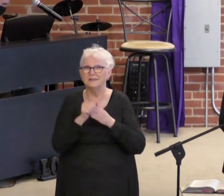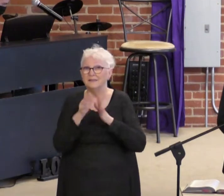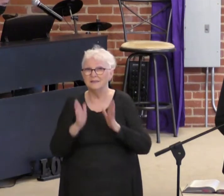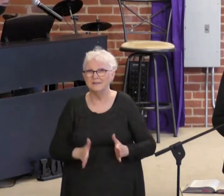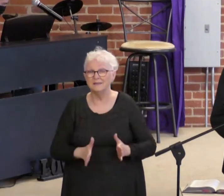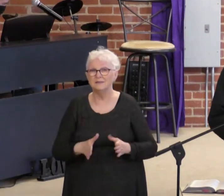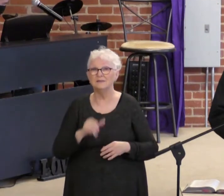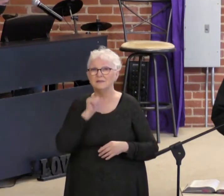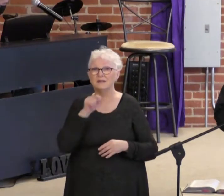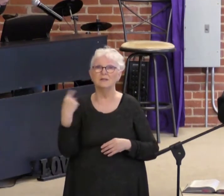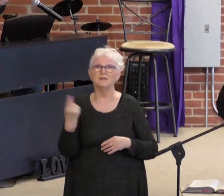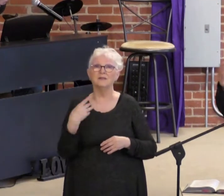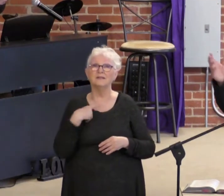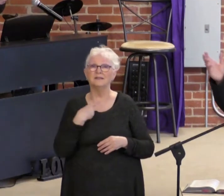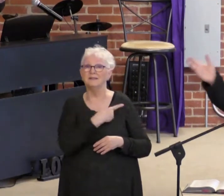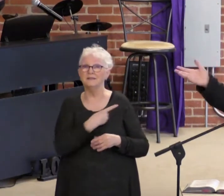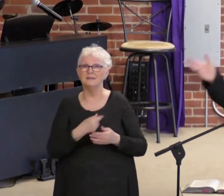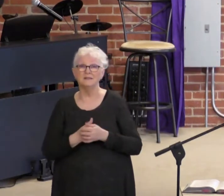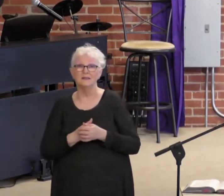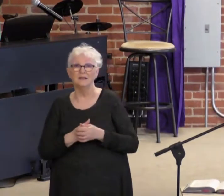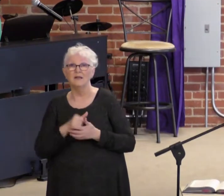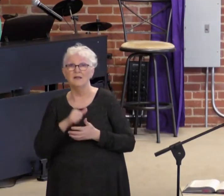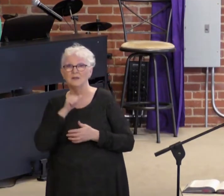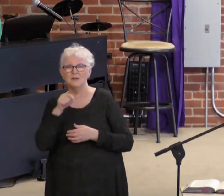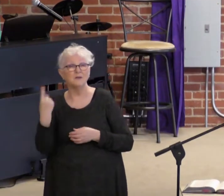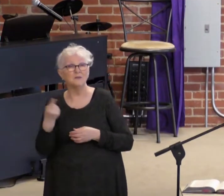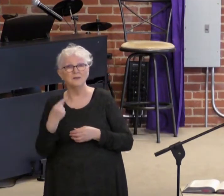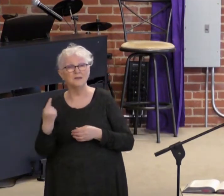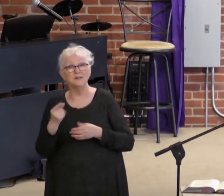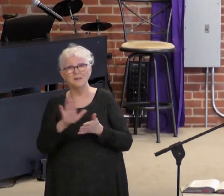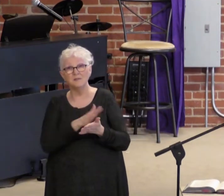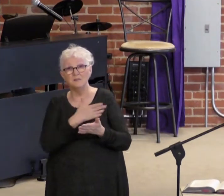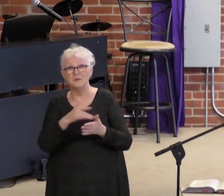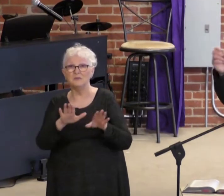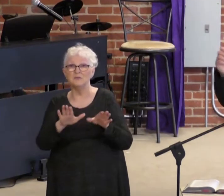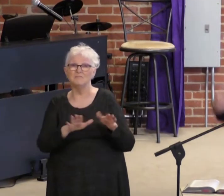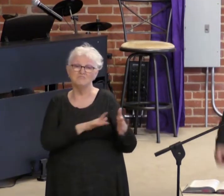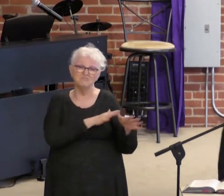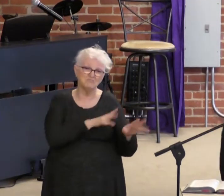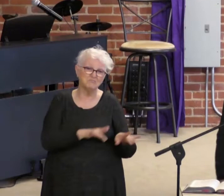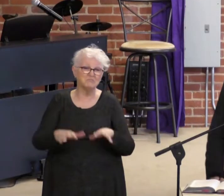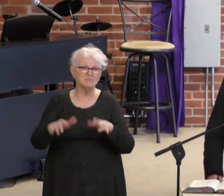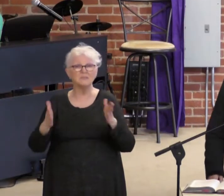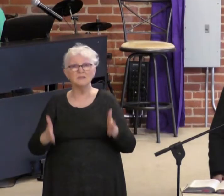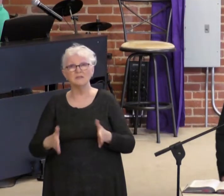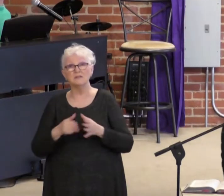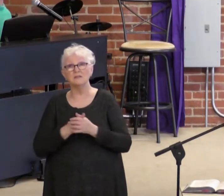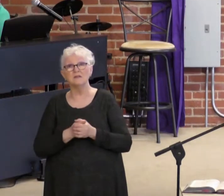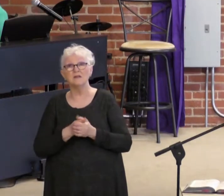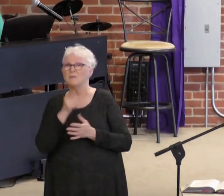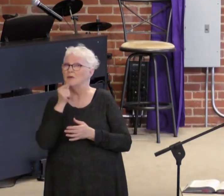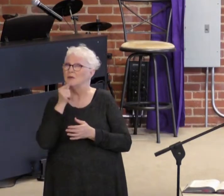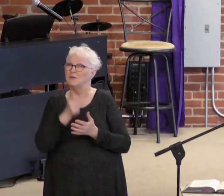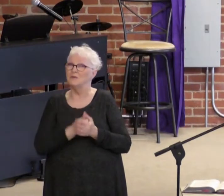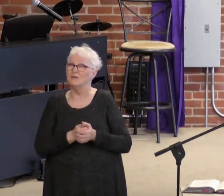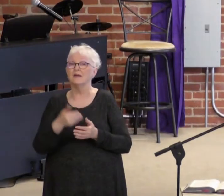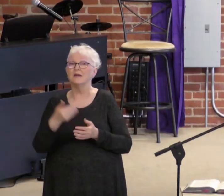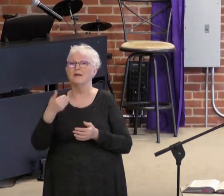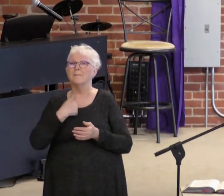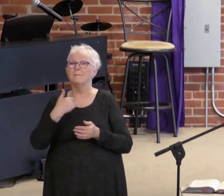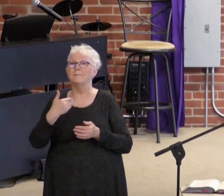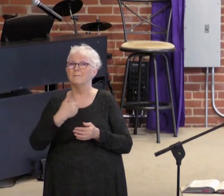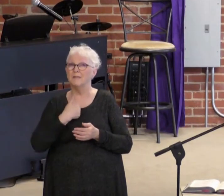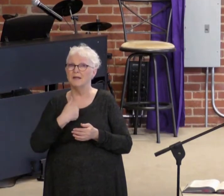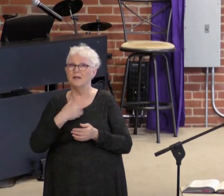deacon. It's not just the musician. But who is it, as the song says? Me, O